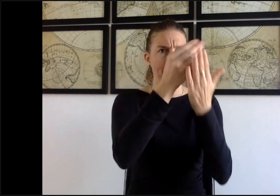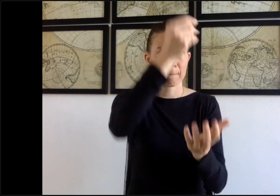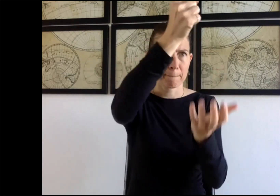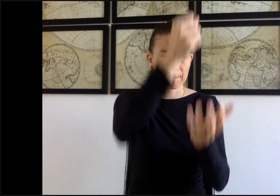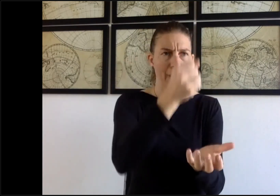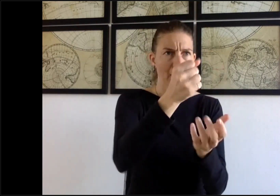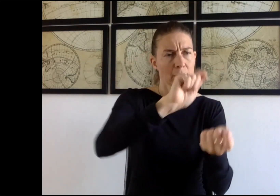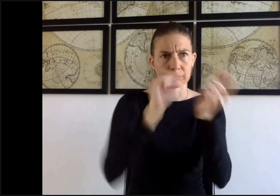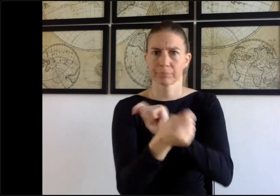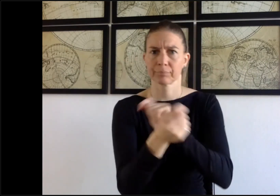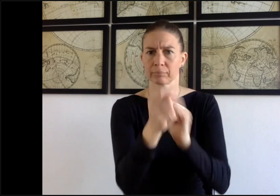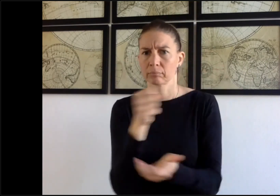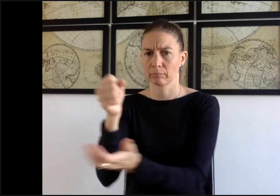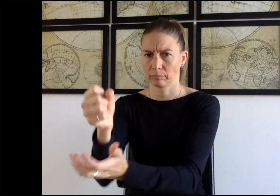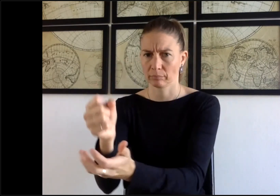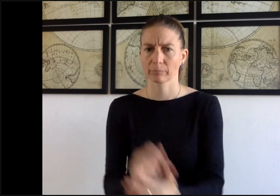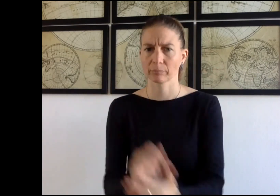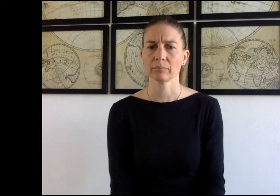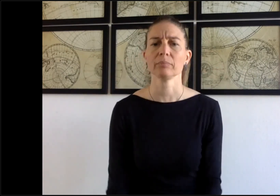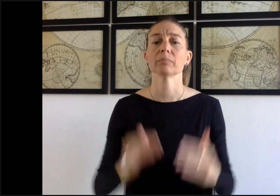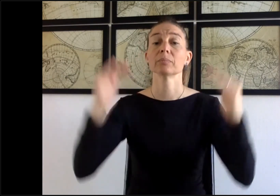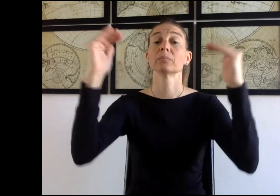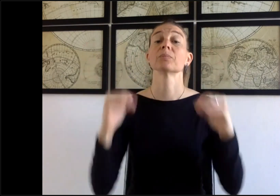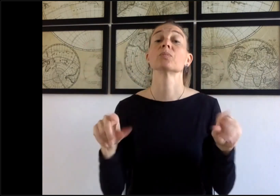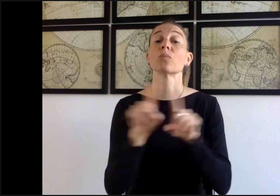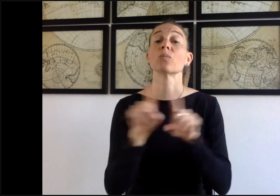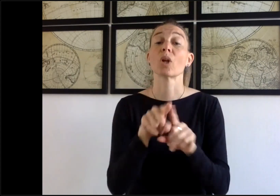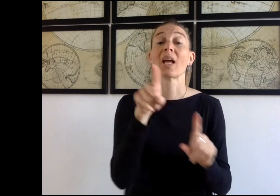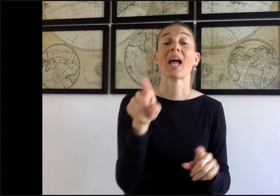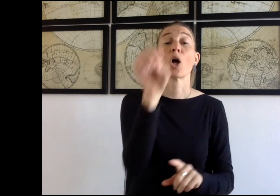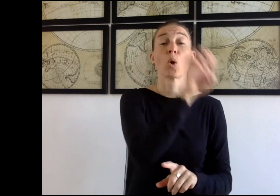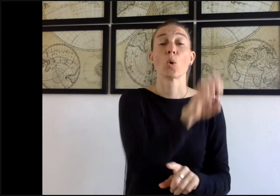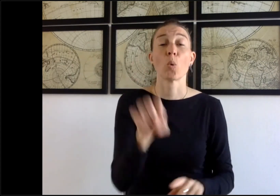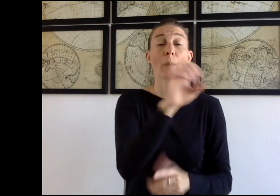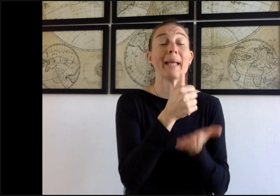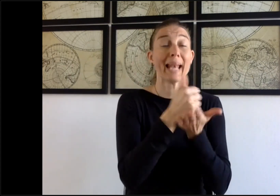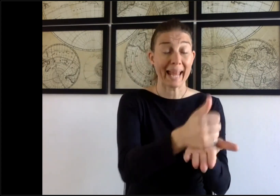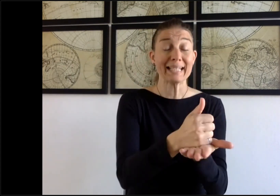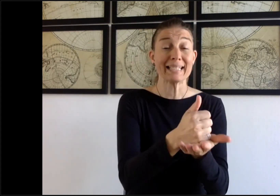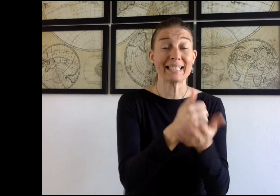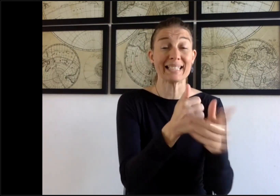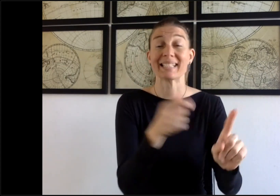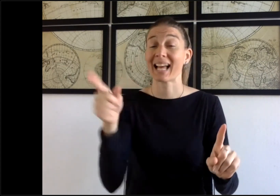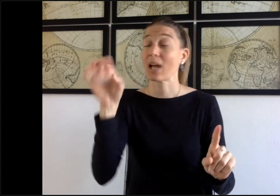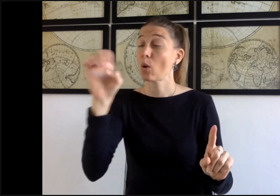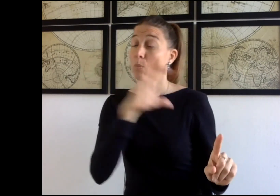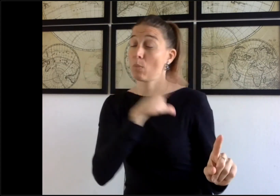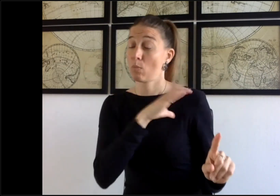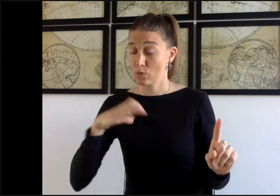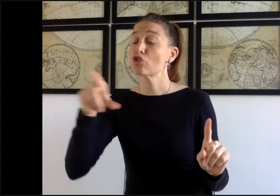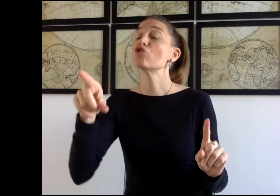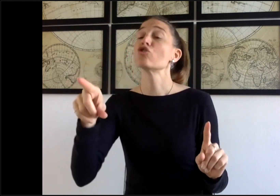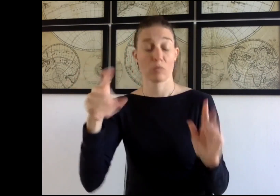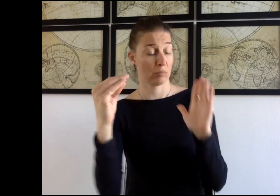European Aid to the Most Deprived program, because there the Commission also made possible to deliver food aid and